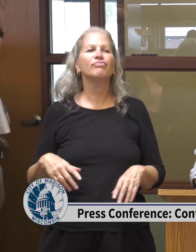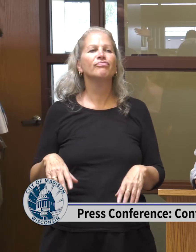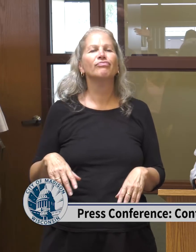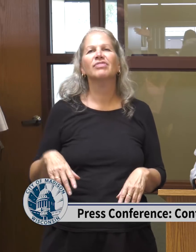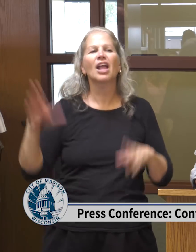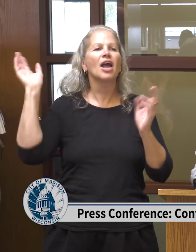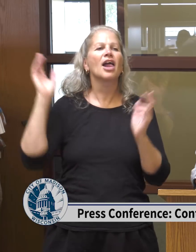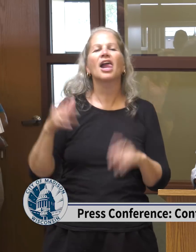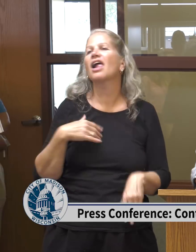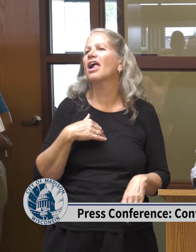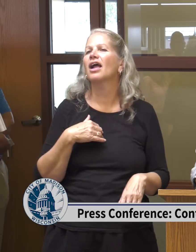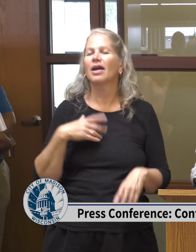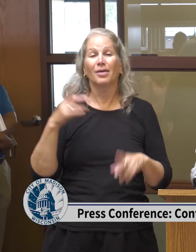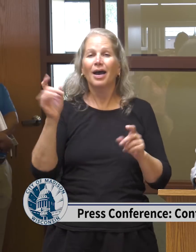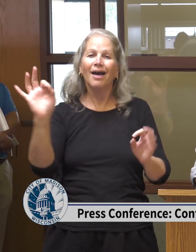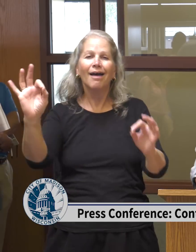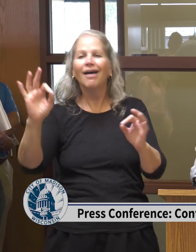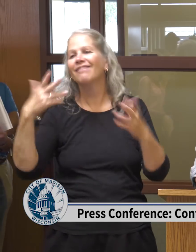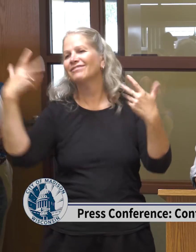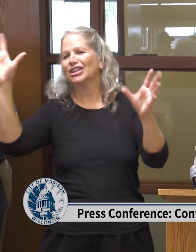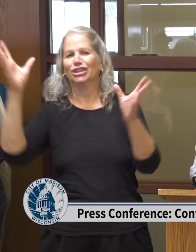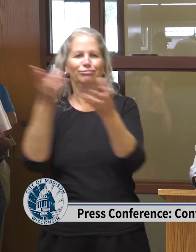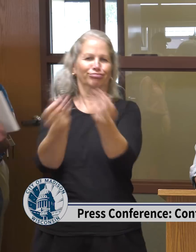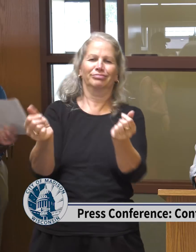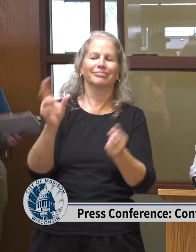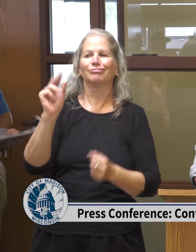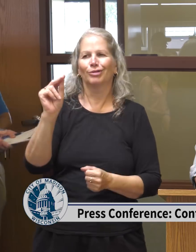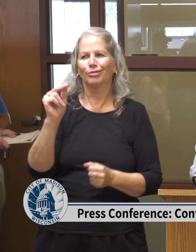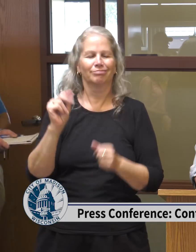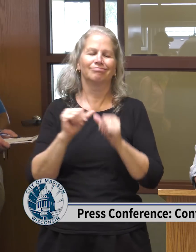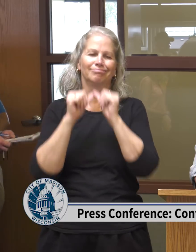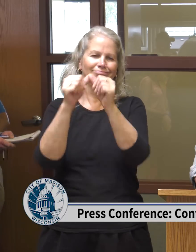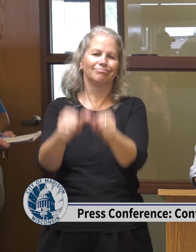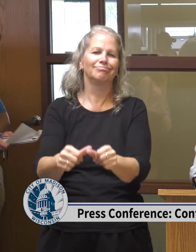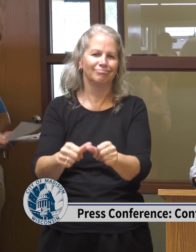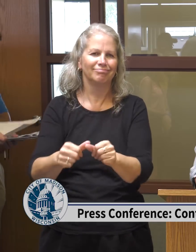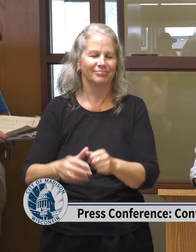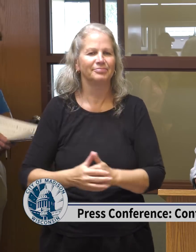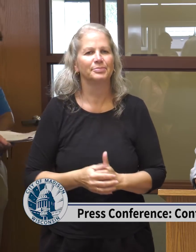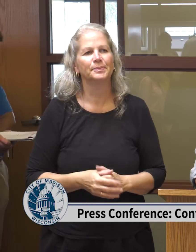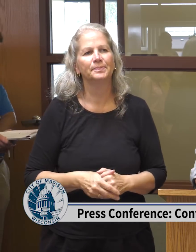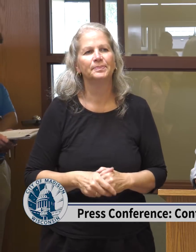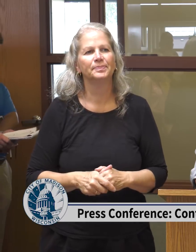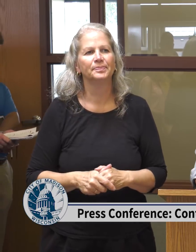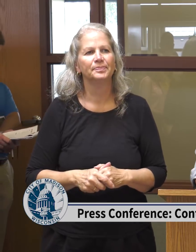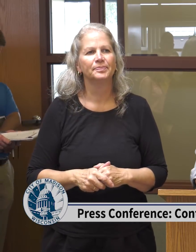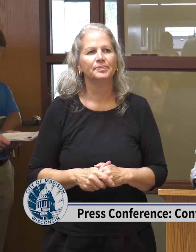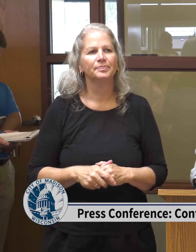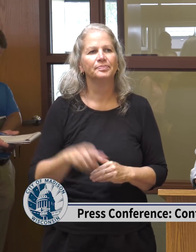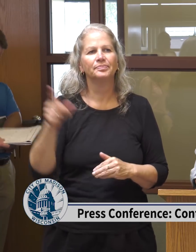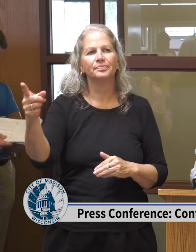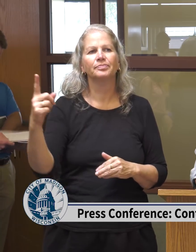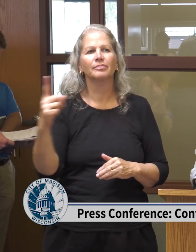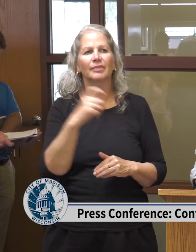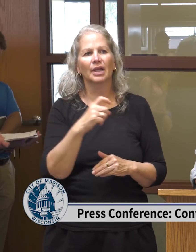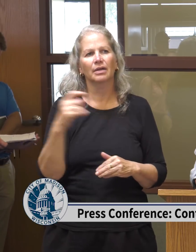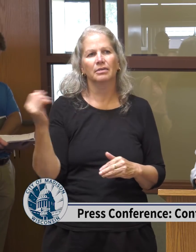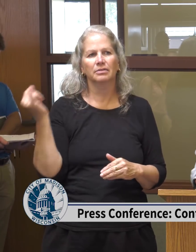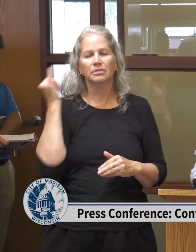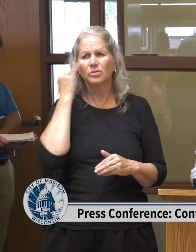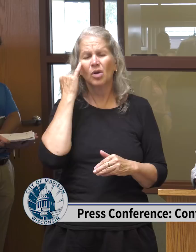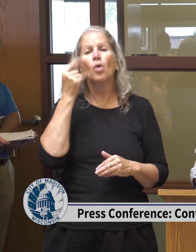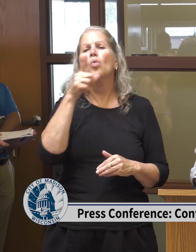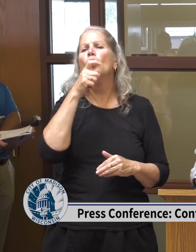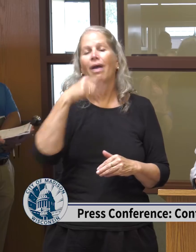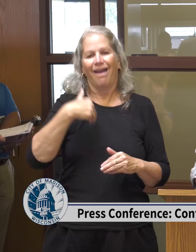Another thing too, for people that have wells at home, did we see that you guys will have kits available for them to do water testing? Can you talk